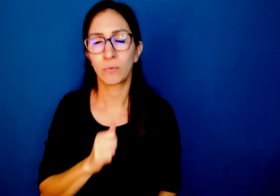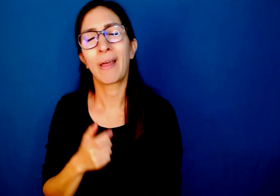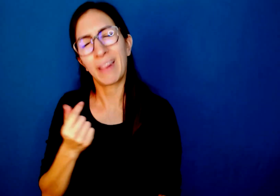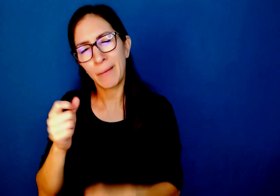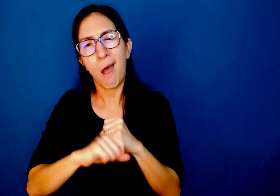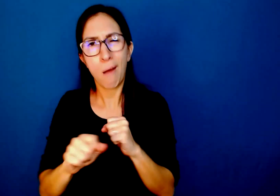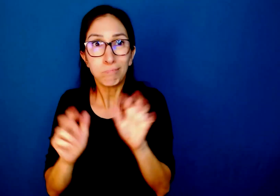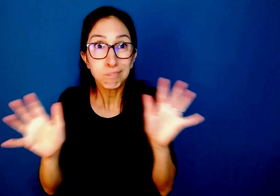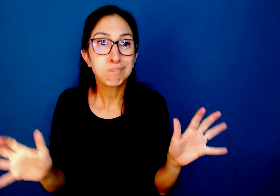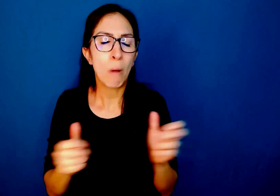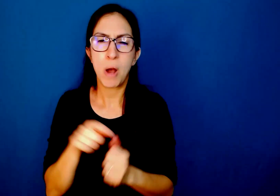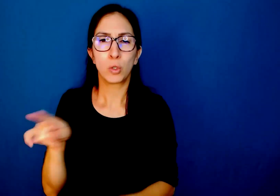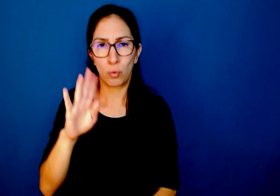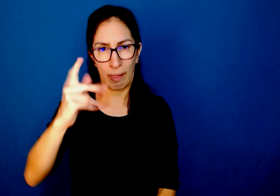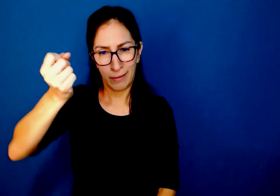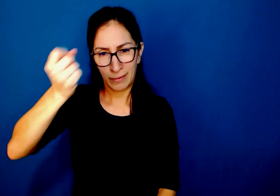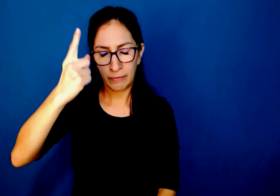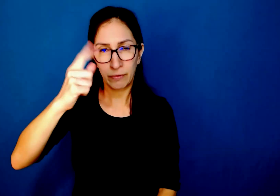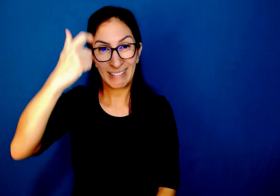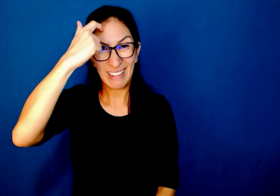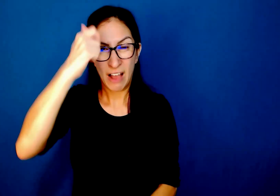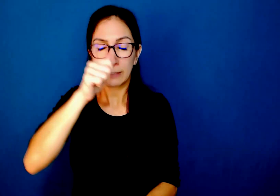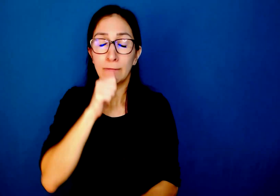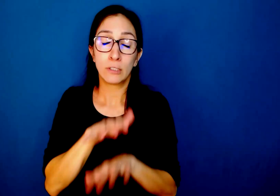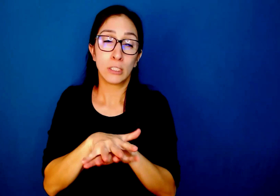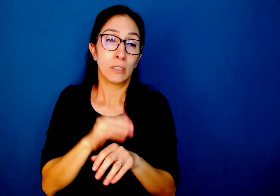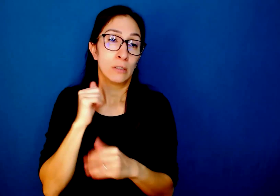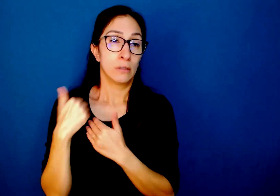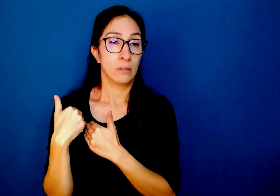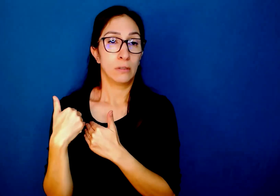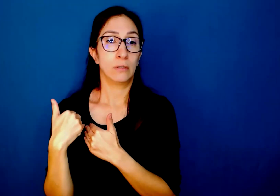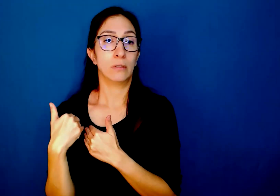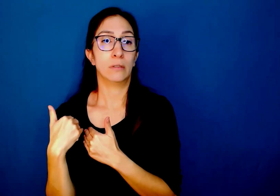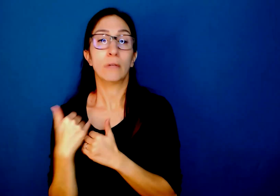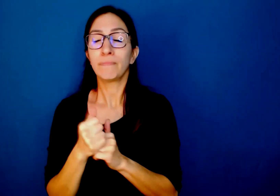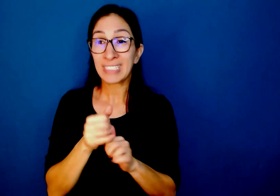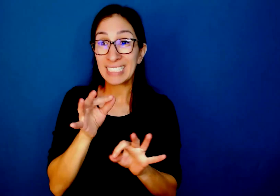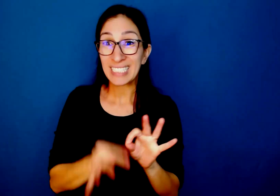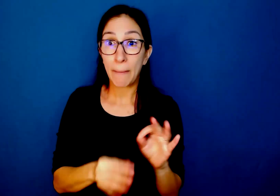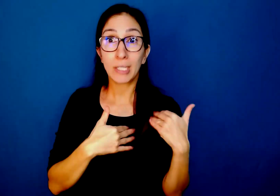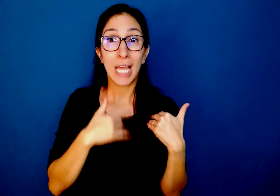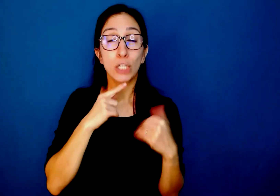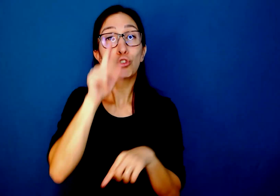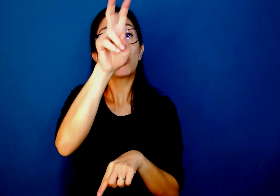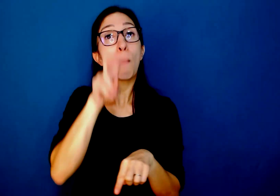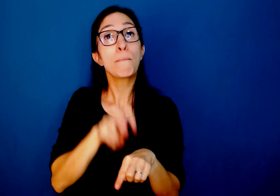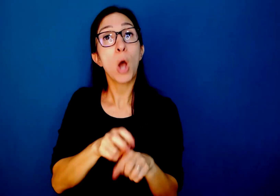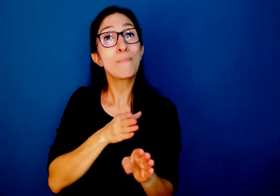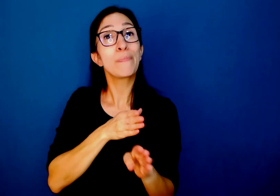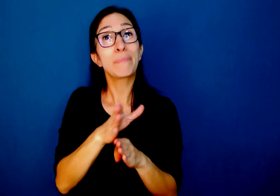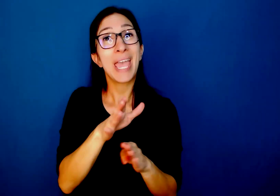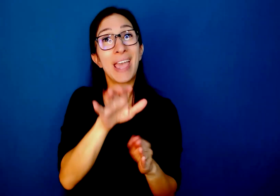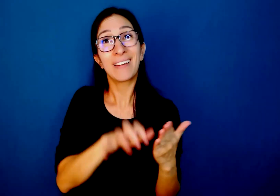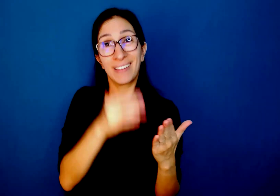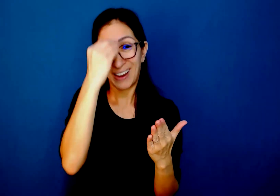point. It adds cognitive load and it slows me down. It turns a simple task like finding the main content into this endurance exercise. It's